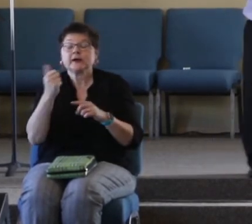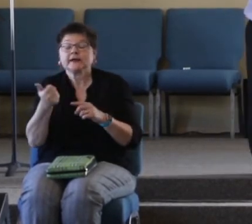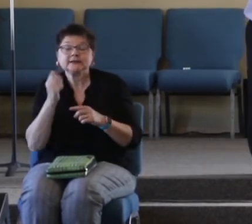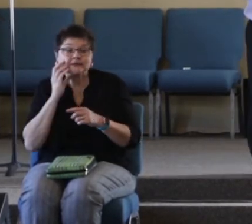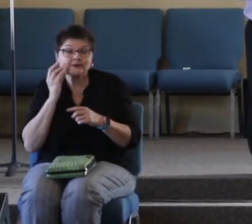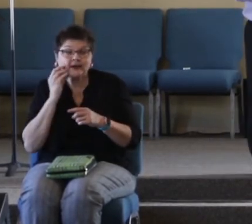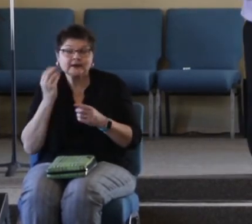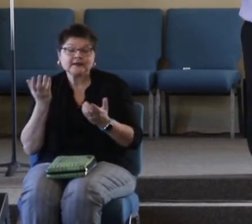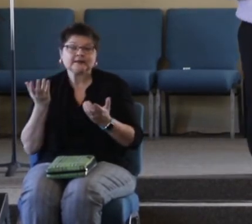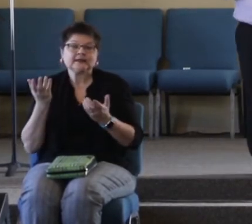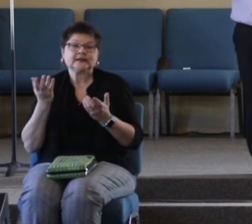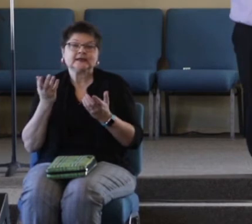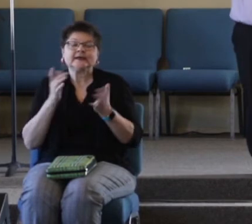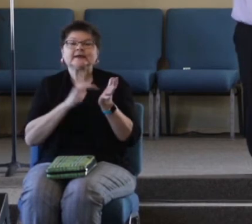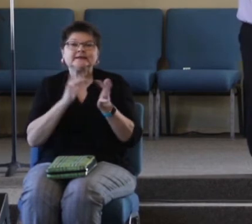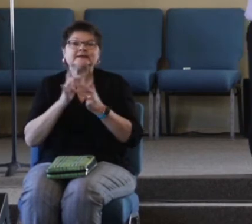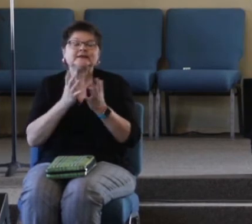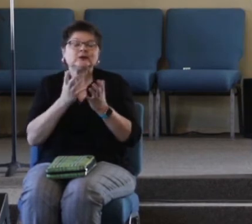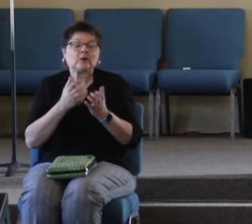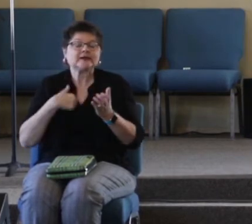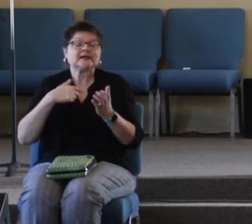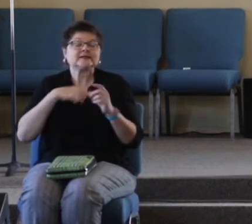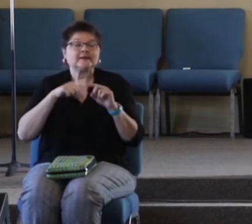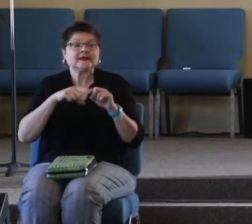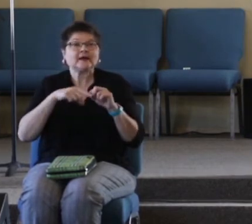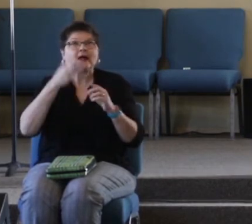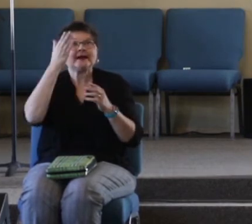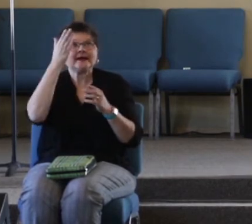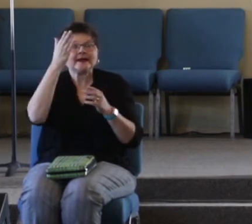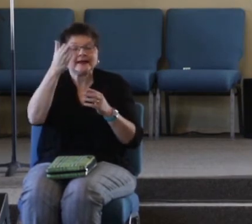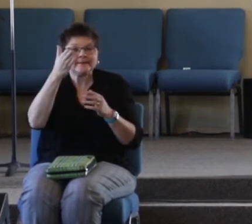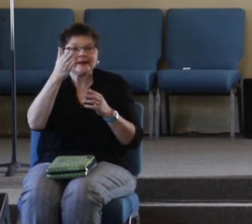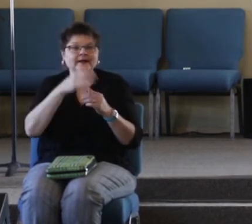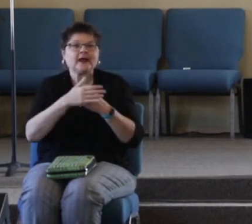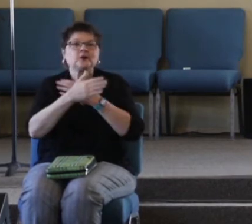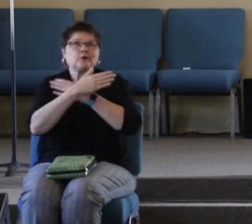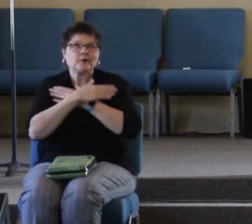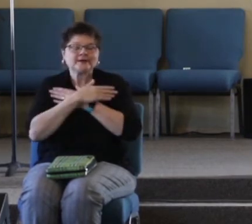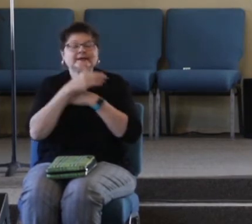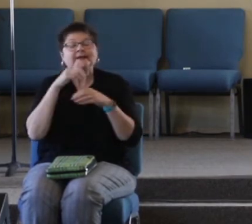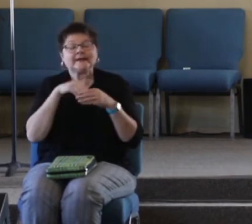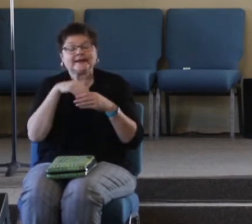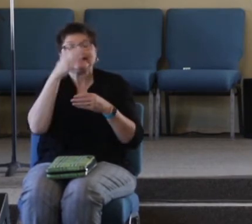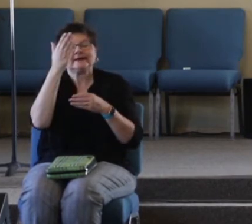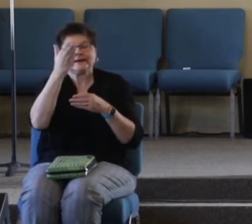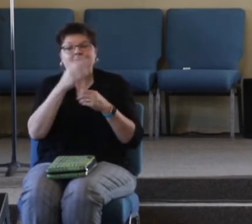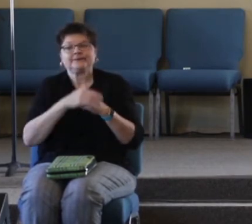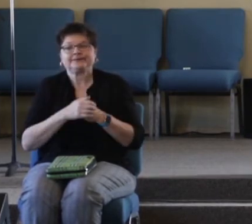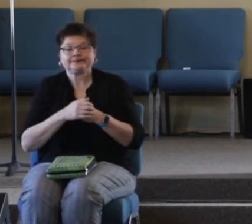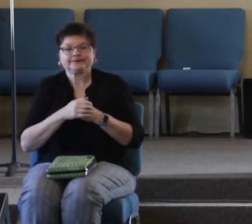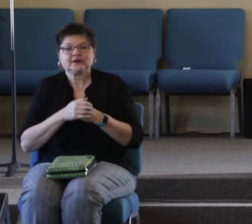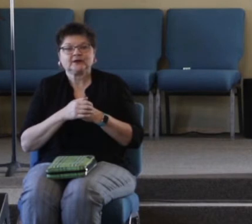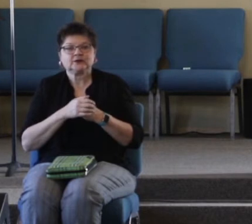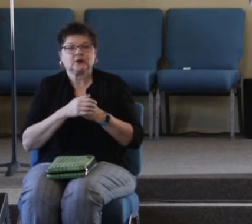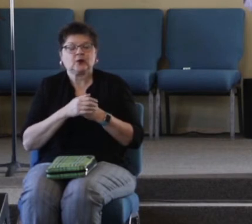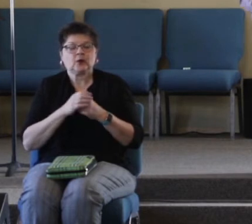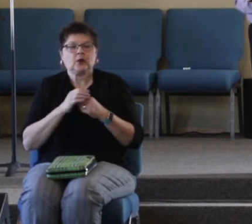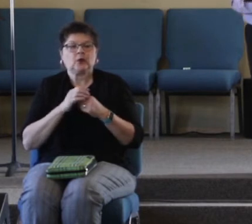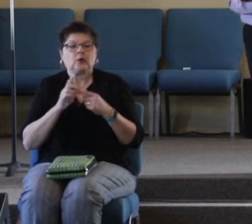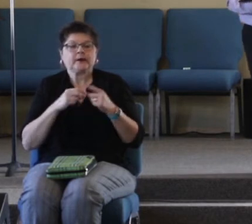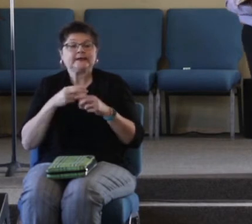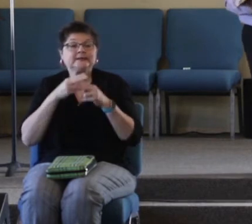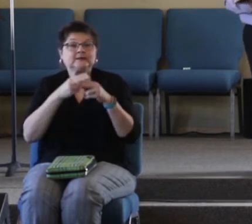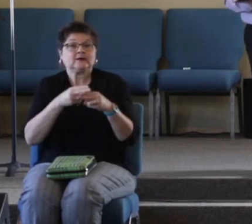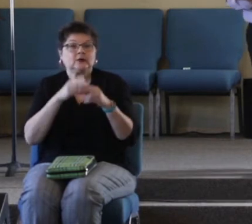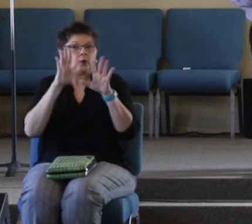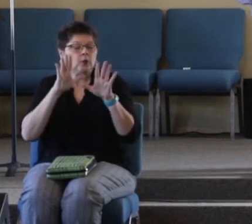experience. And Jesus wants us to rely on him and to rest in him. And so when he's called Wonderful